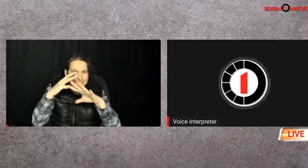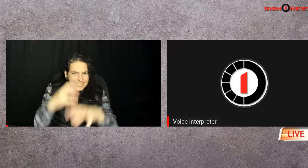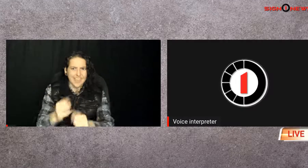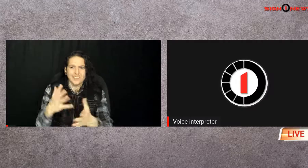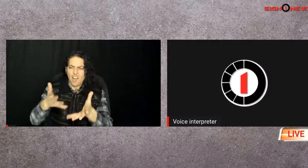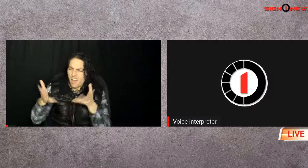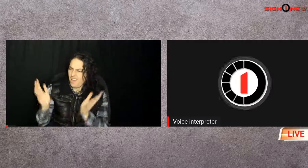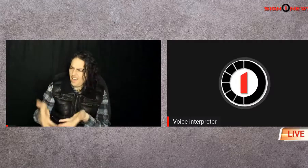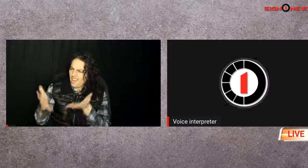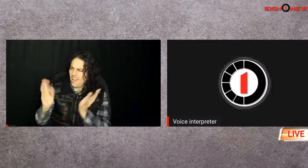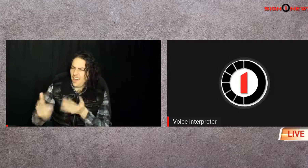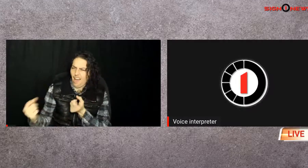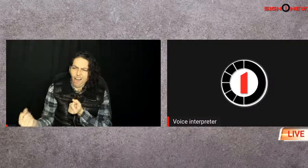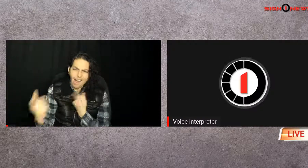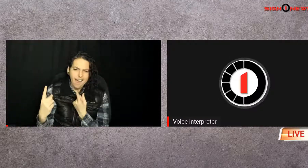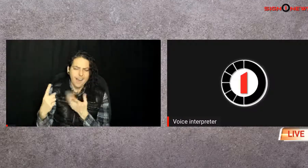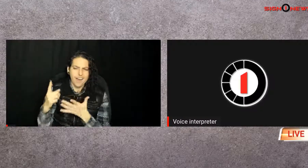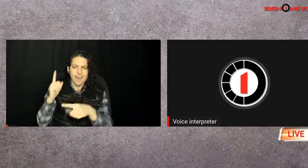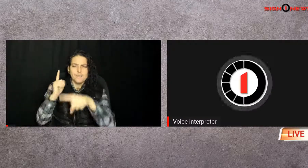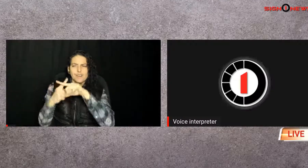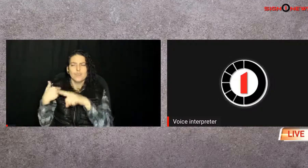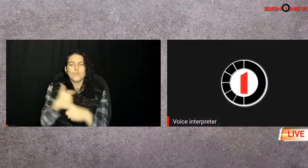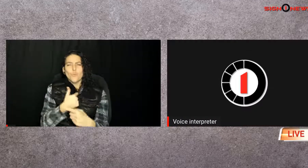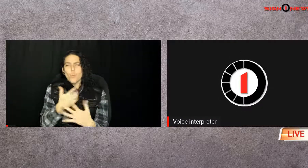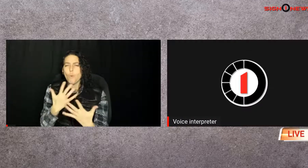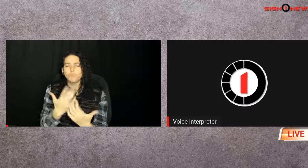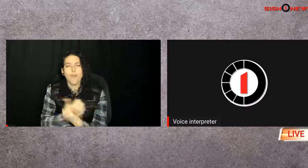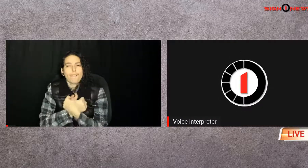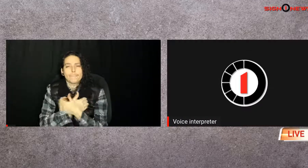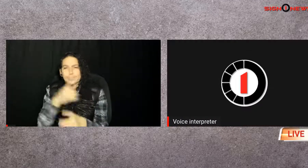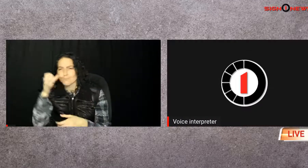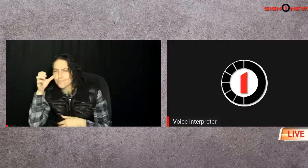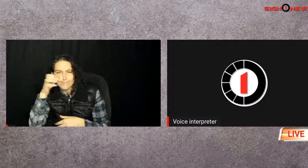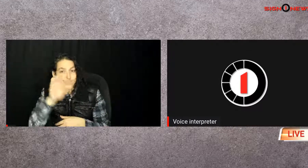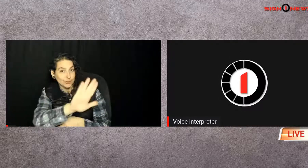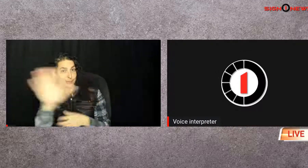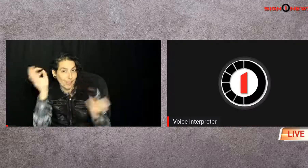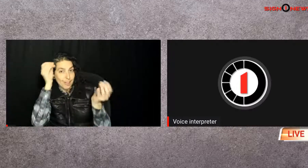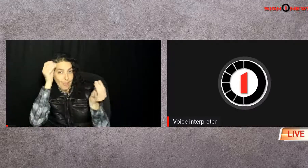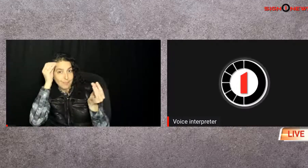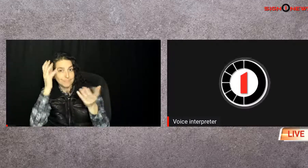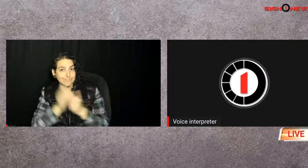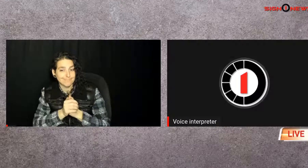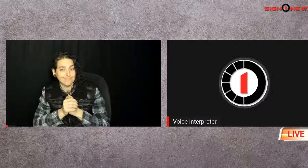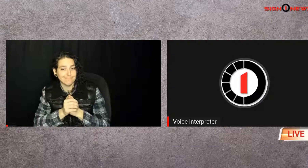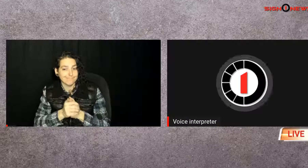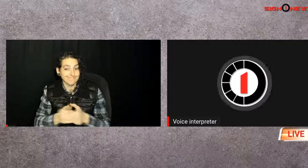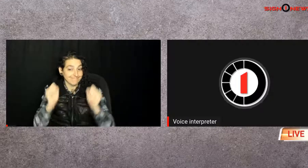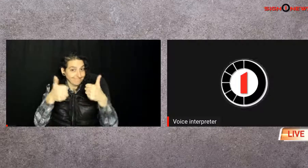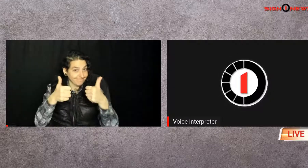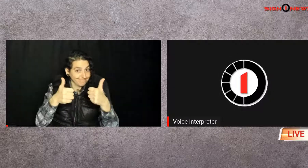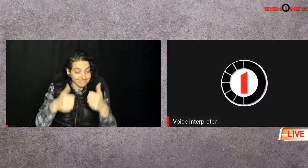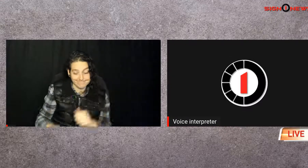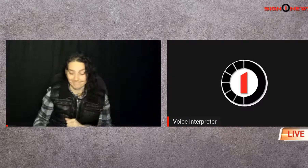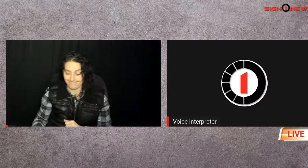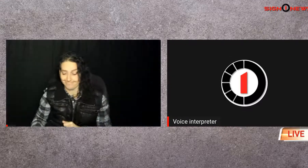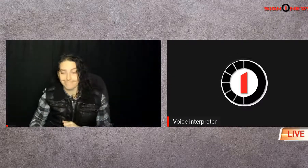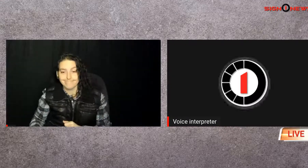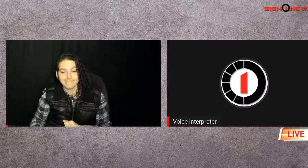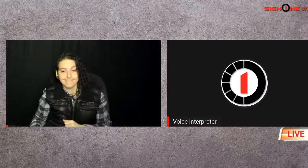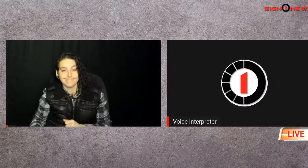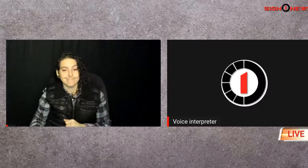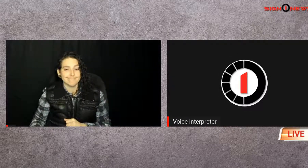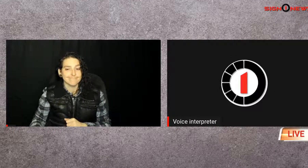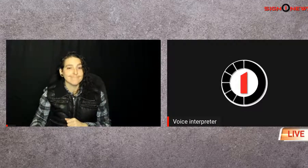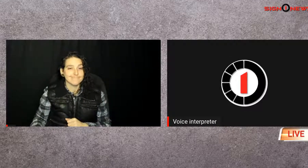Oh, it was a fascinating conversation. And, we'd love to hear your thoughts on it.